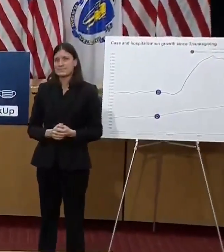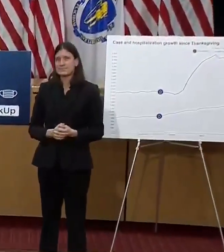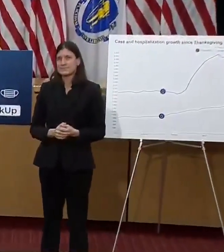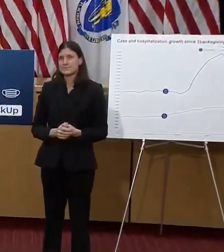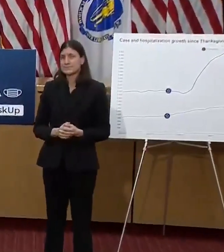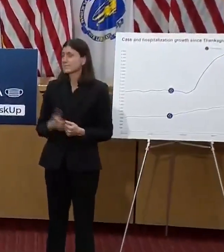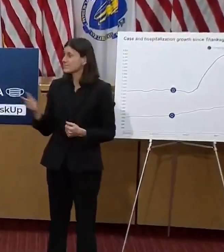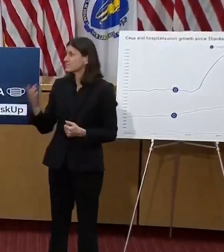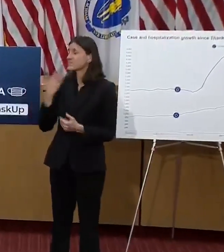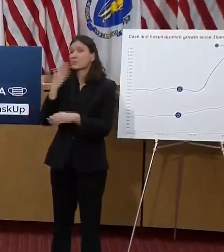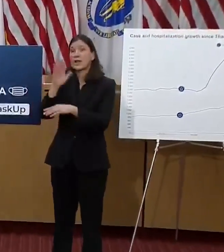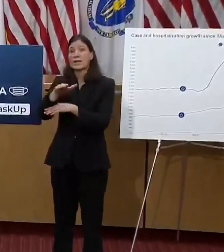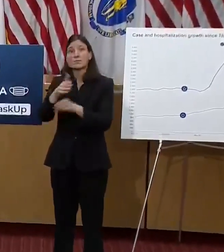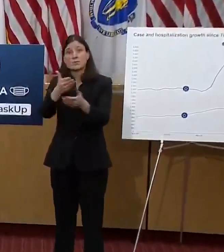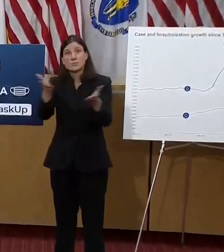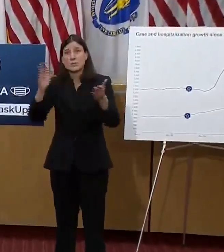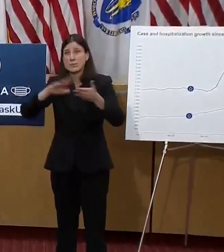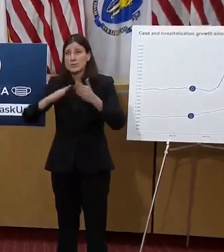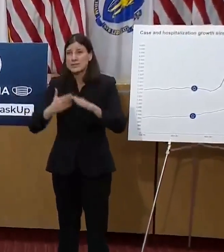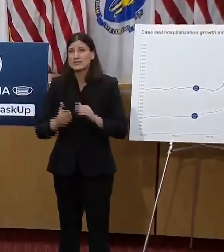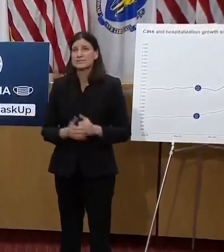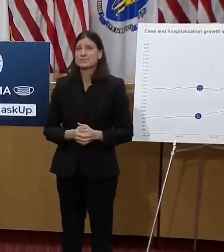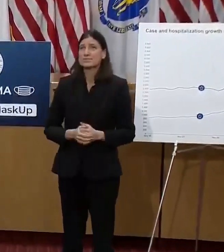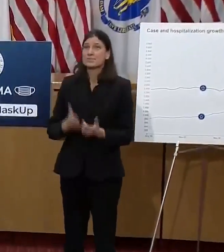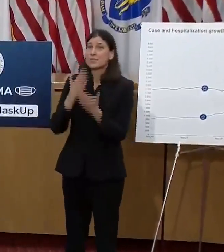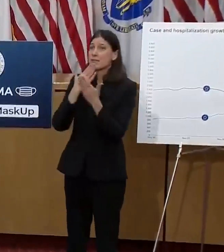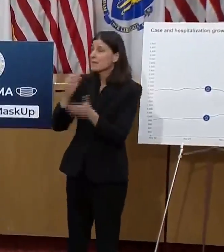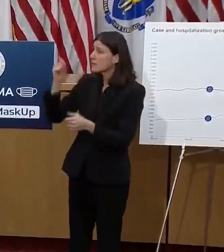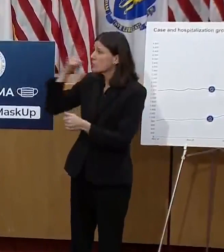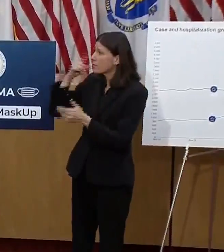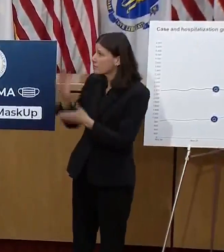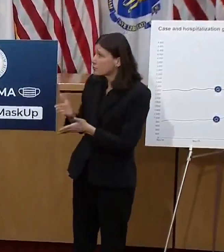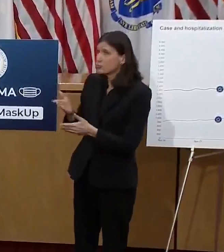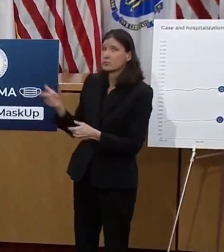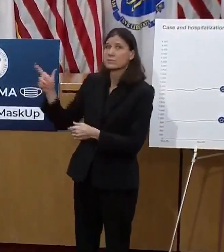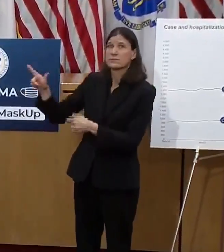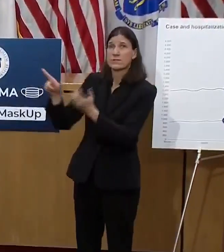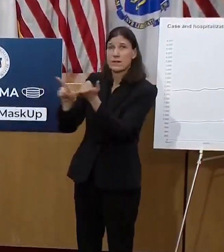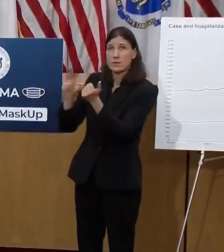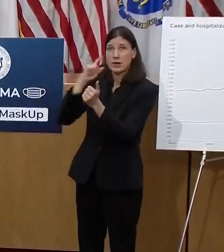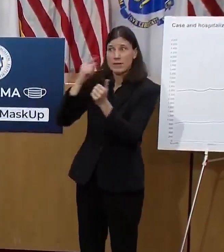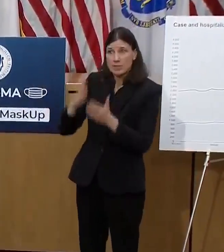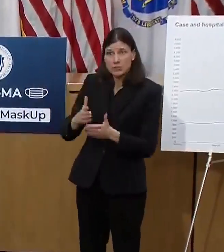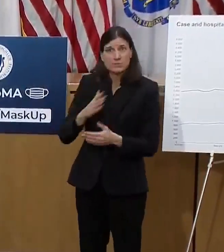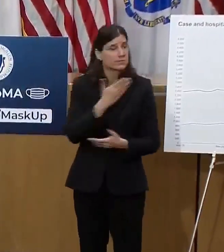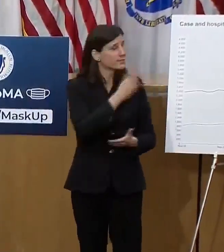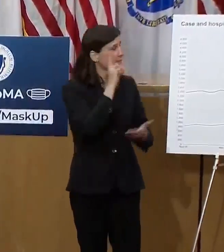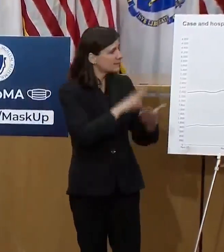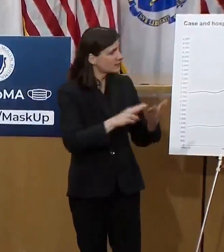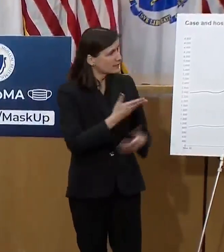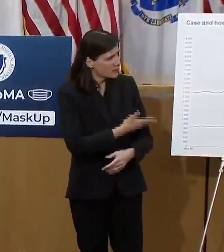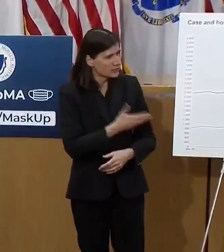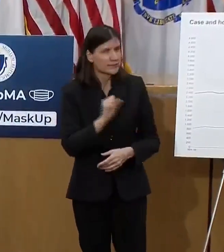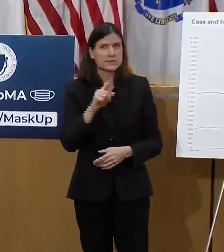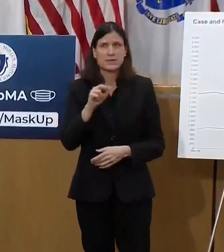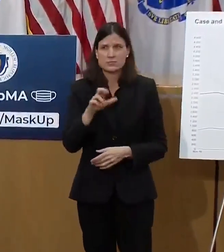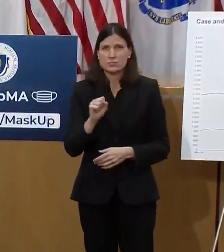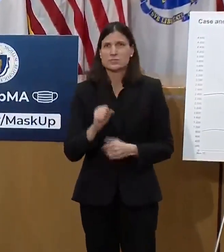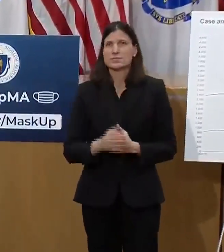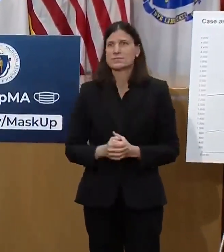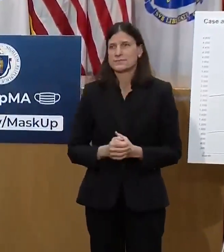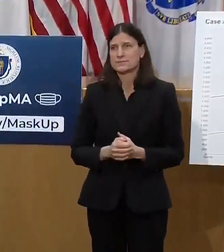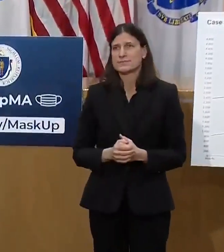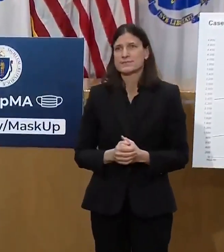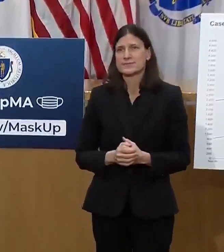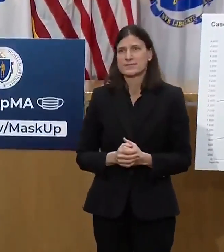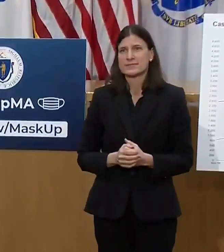Good afternoon. Thank you, Governor Baker, Lieutenant Governor Polito, and Secretary Sutters, for your